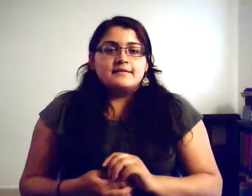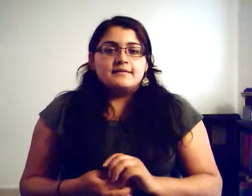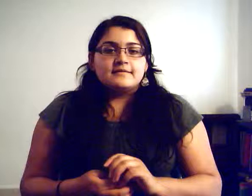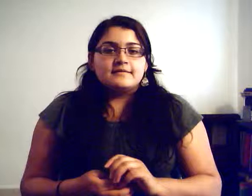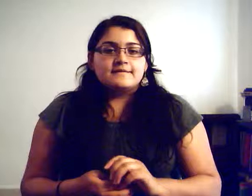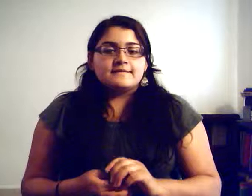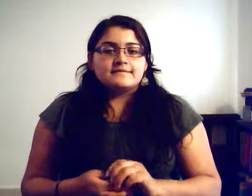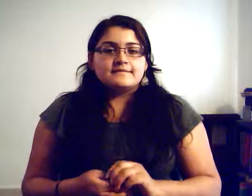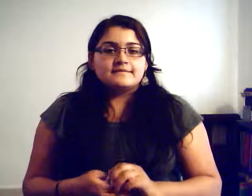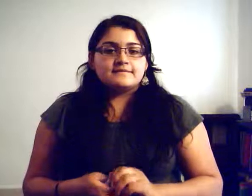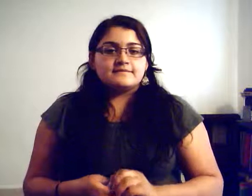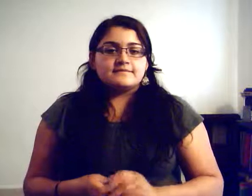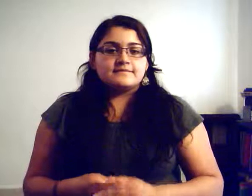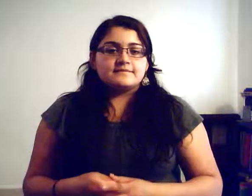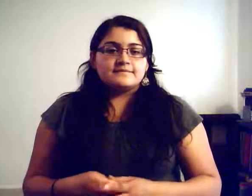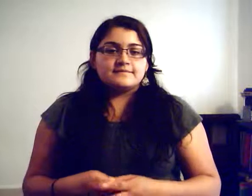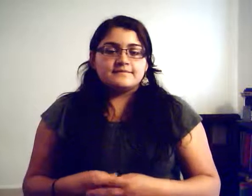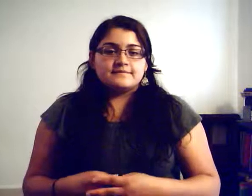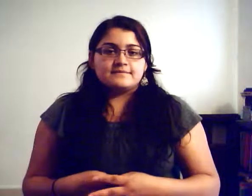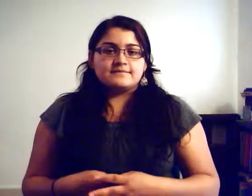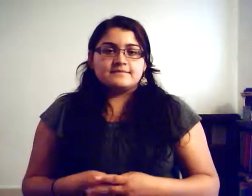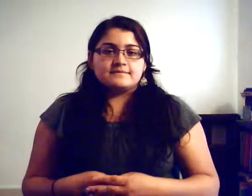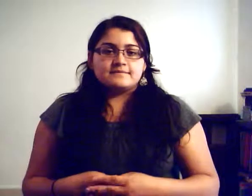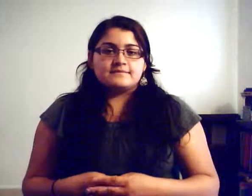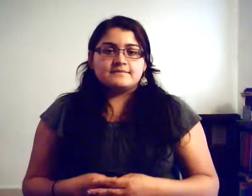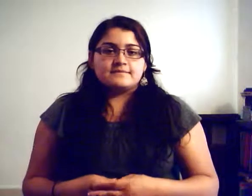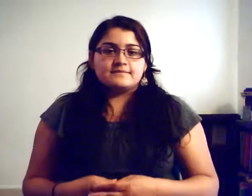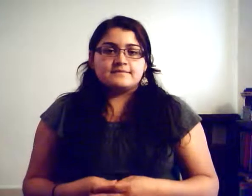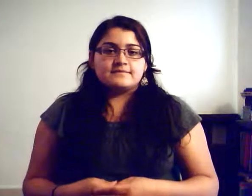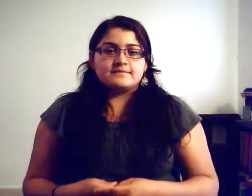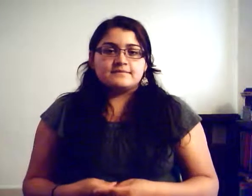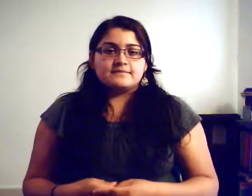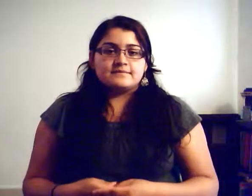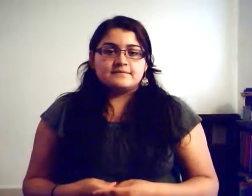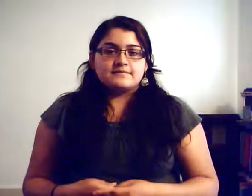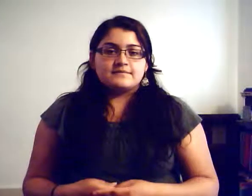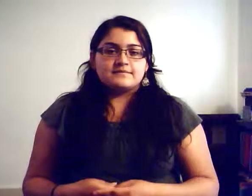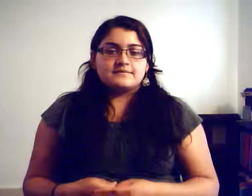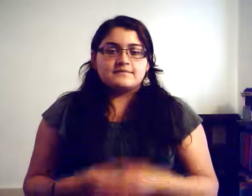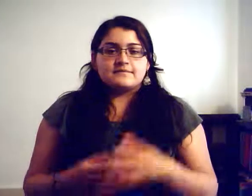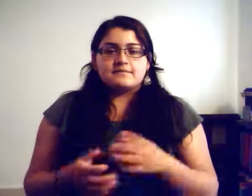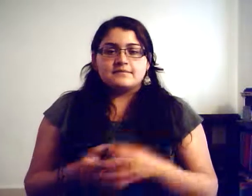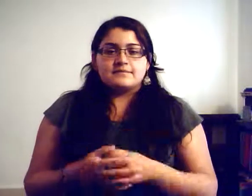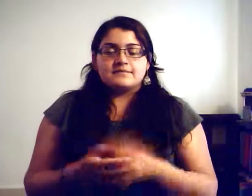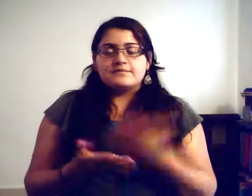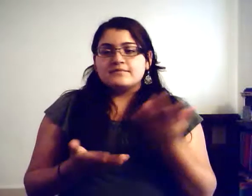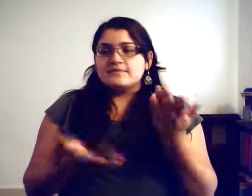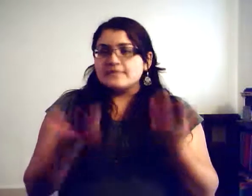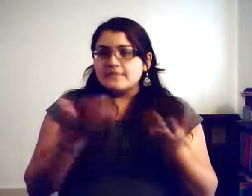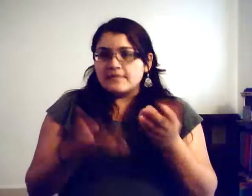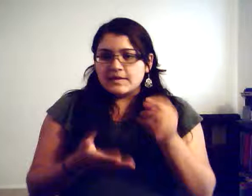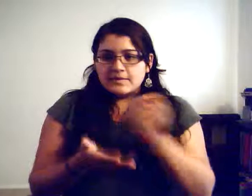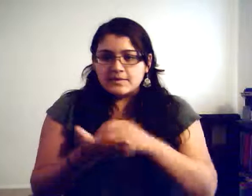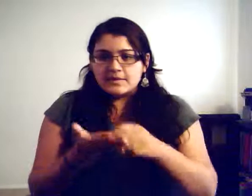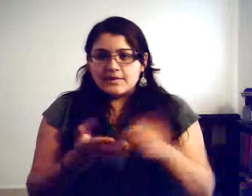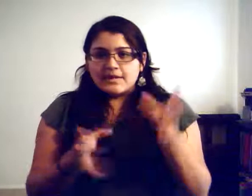combination of patterns, which is good for them to see as well. So they draw a concept map, maybe you write a summary, and here they're bringing in all the skills that they've